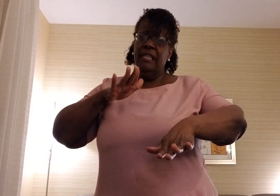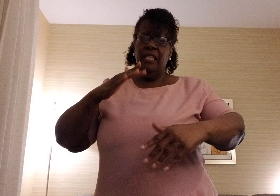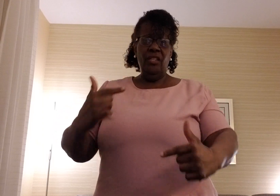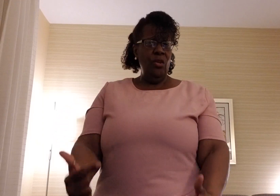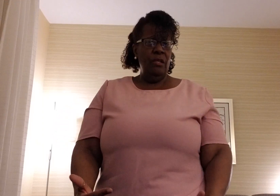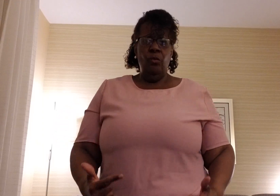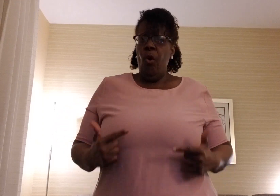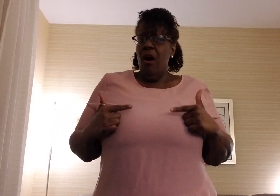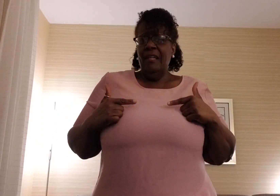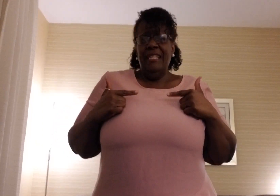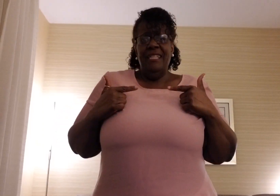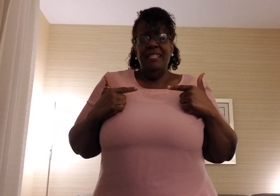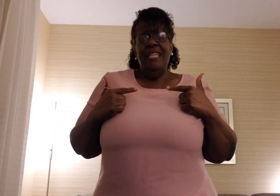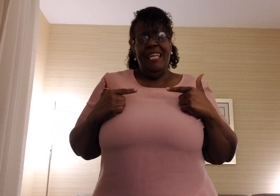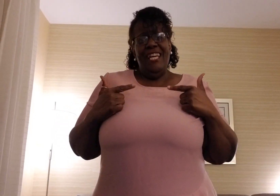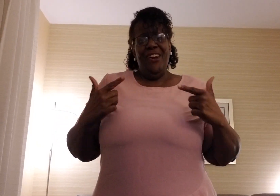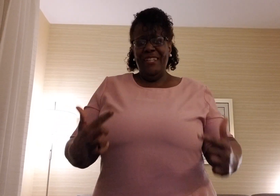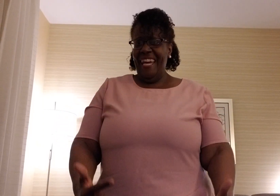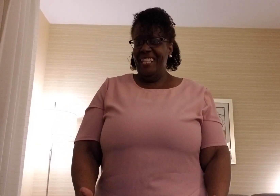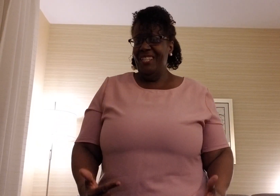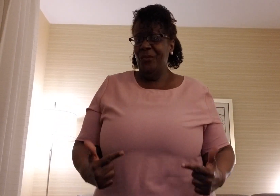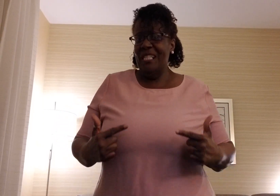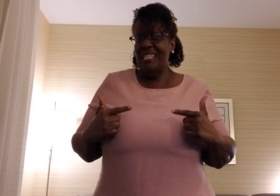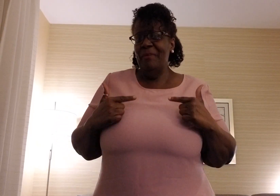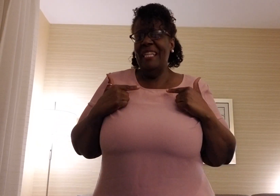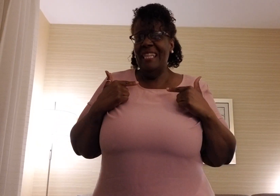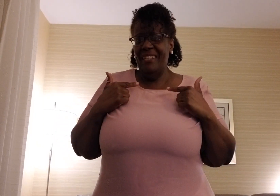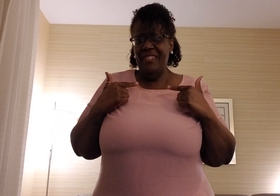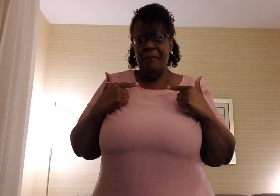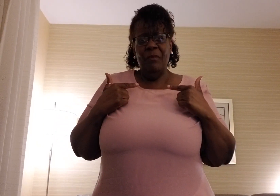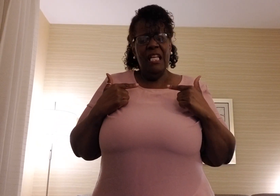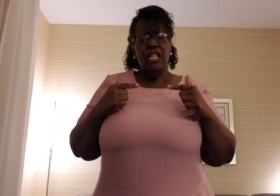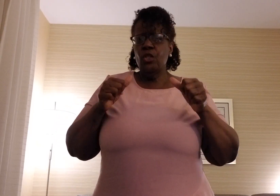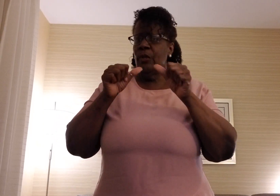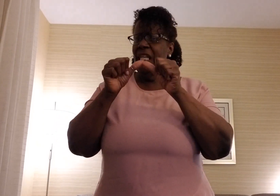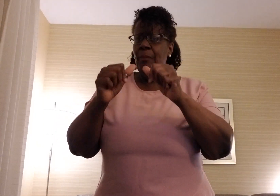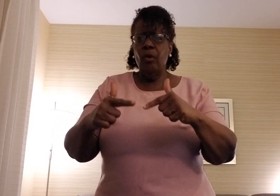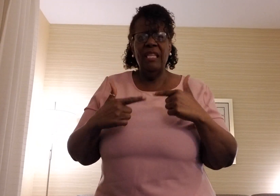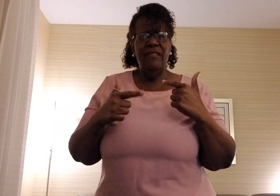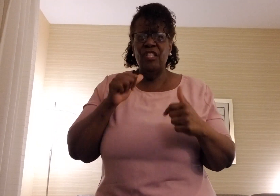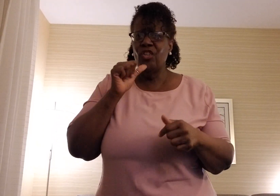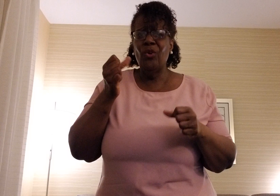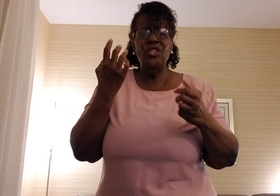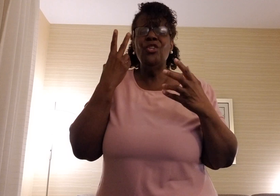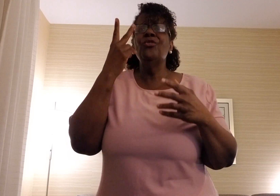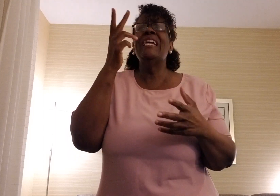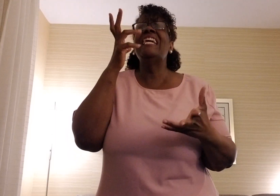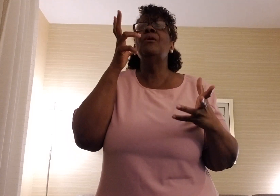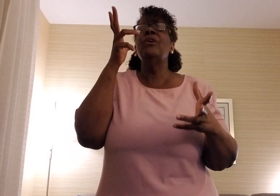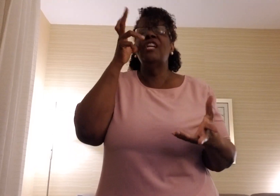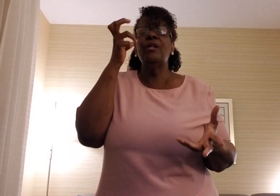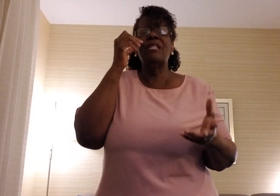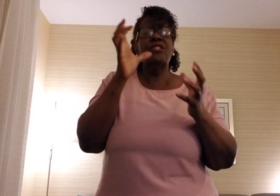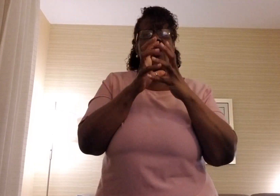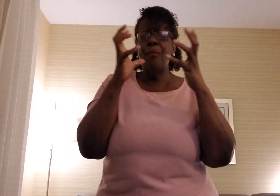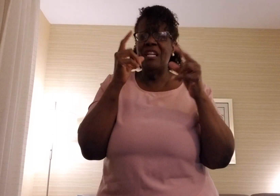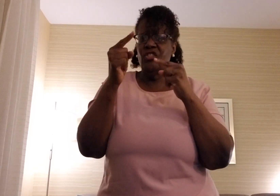walking and walking. Okay, what does this mean? Living. So keep on living. We're hearing so much